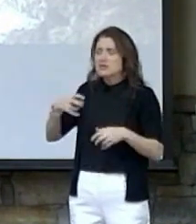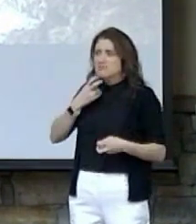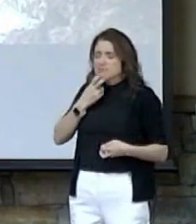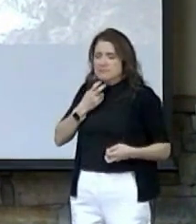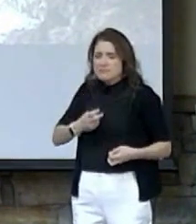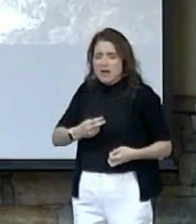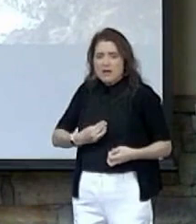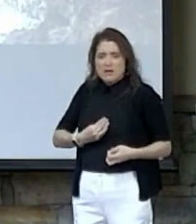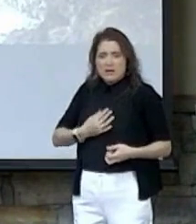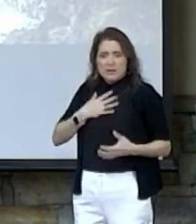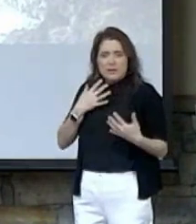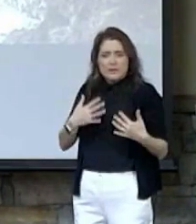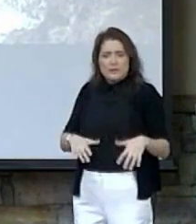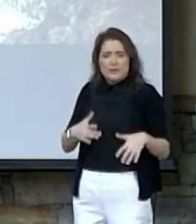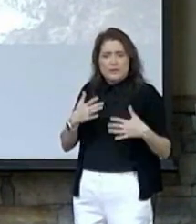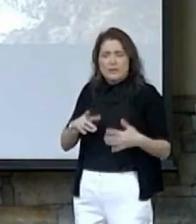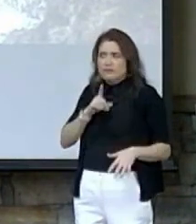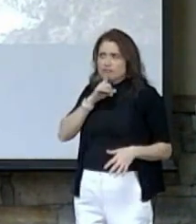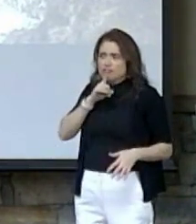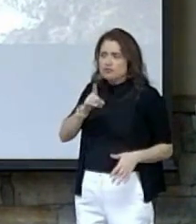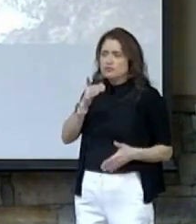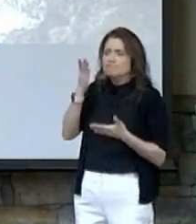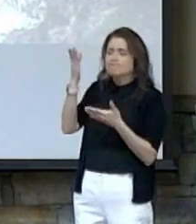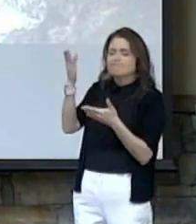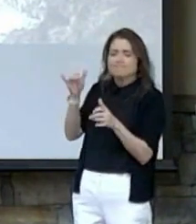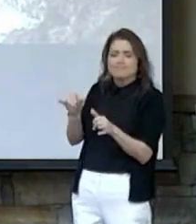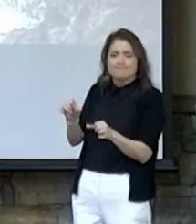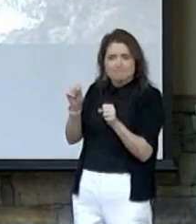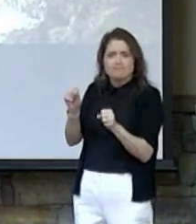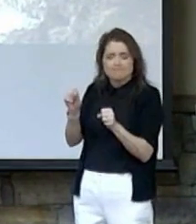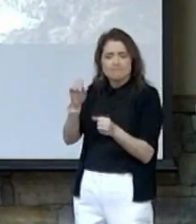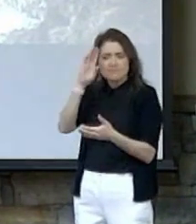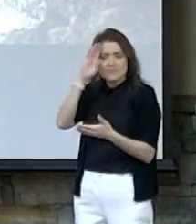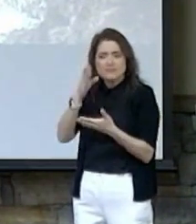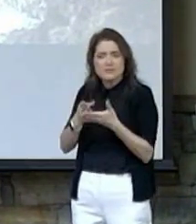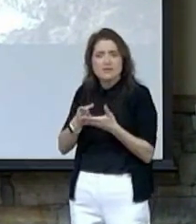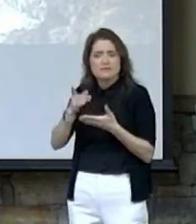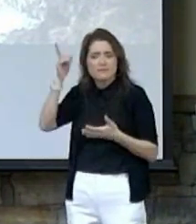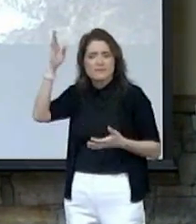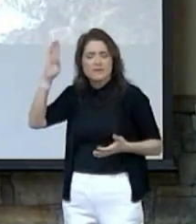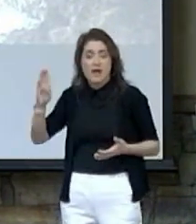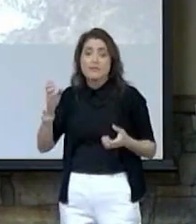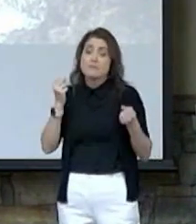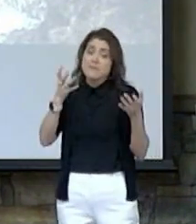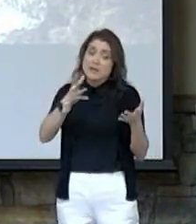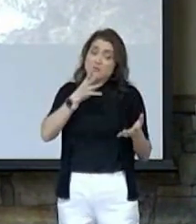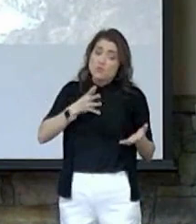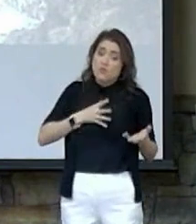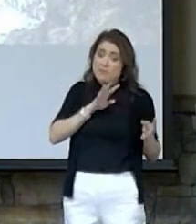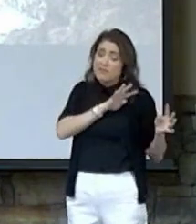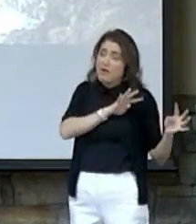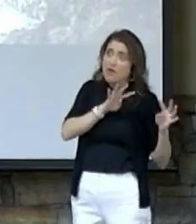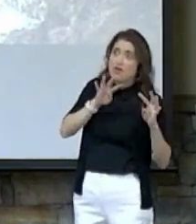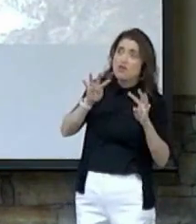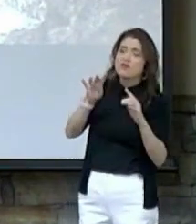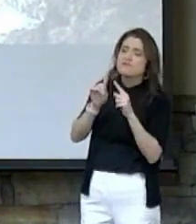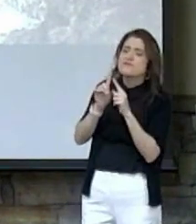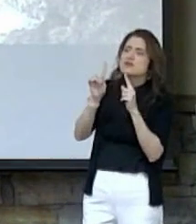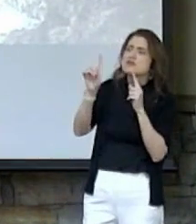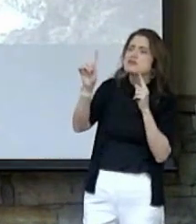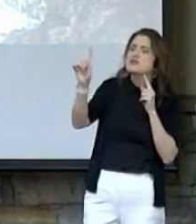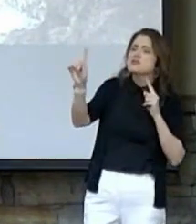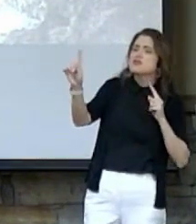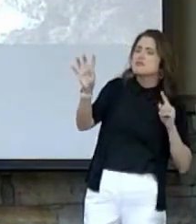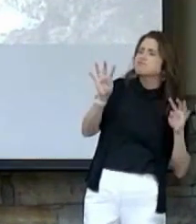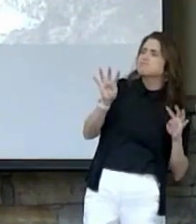said, truly, this was the Son of God. There were also many women there looking on from a distance who